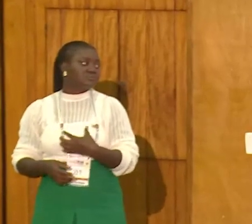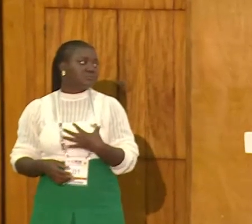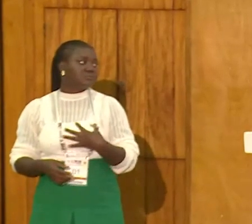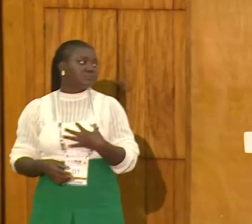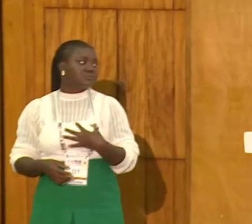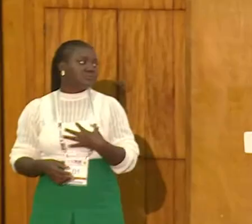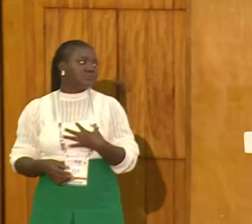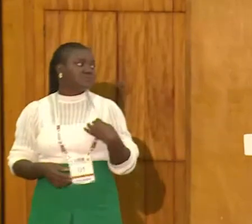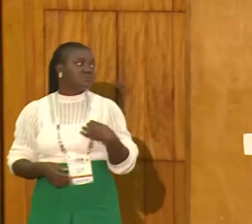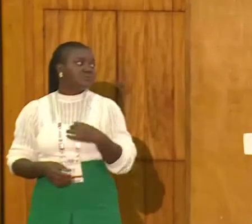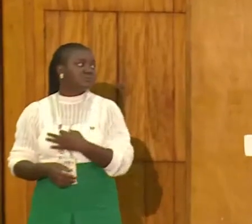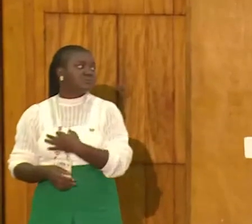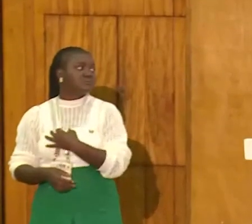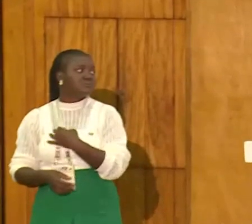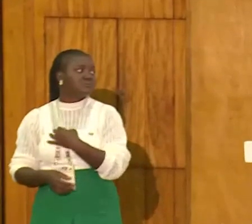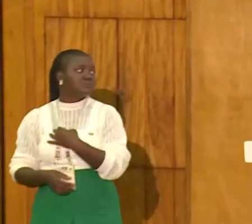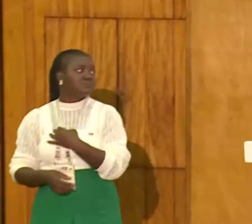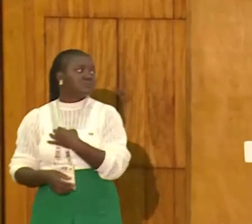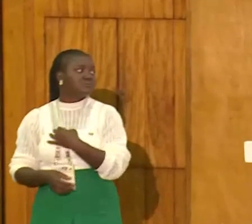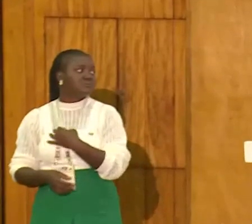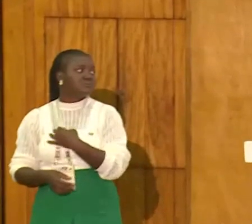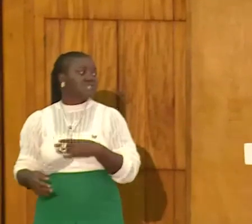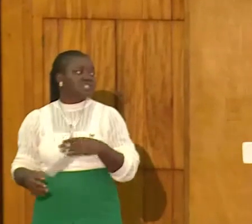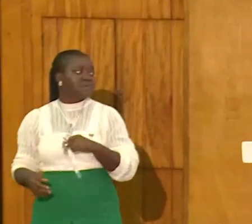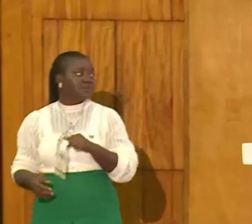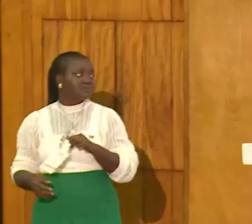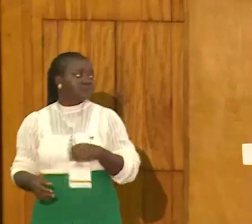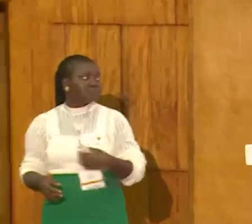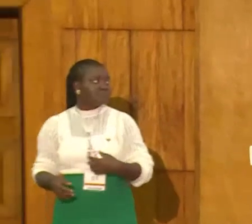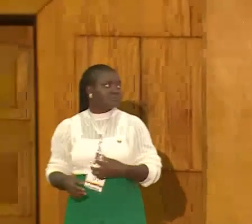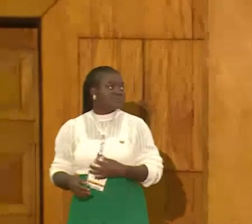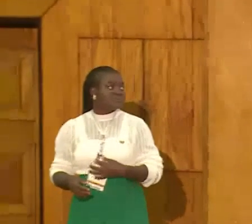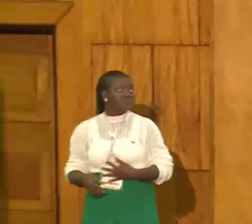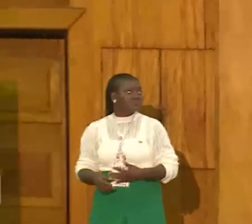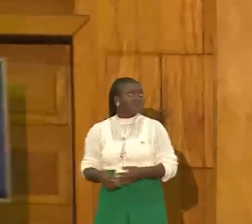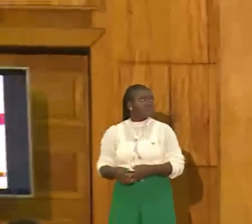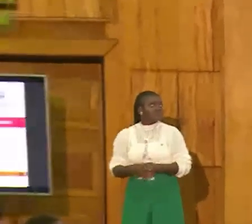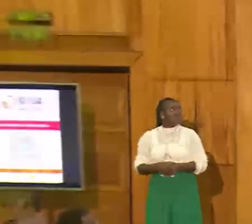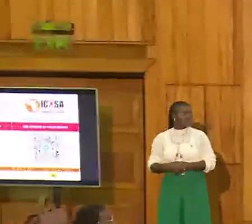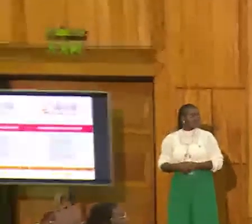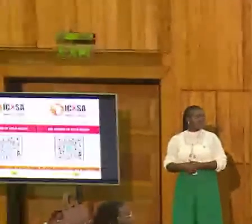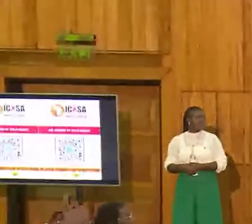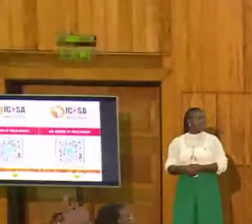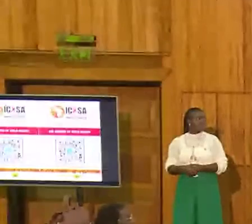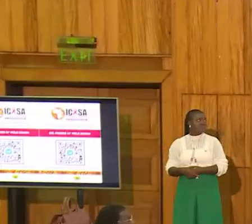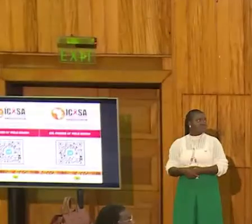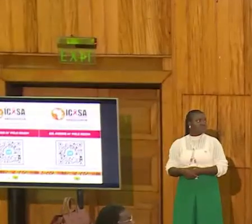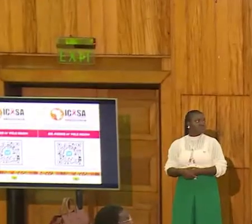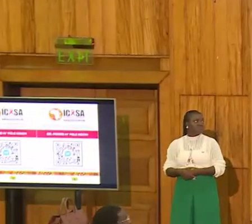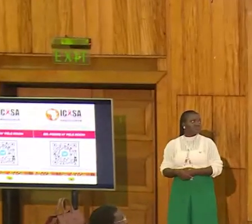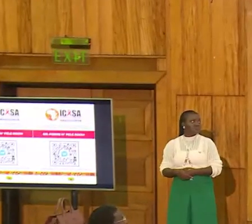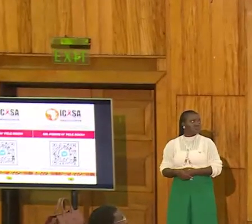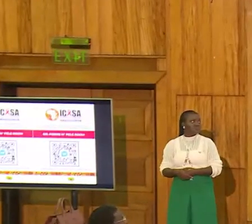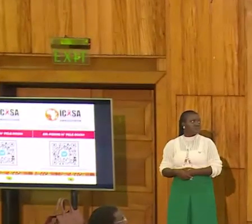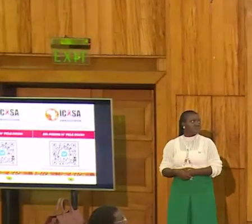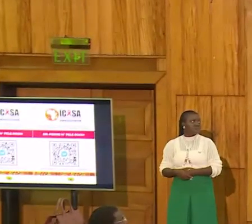Yes, while I'm answering, please let me know when I think I'm done. So the next speaker can signal.